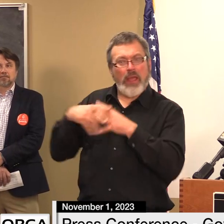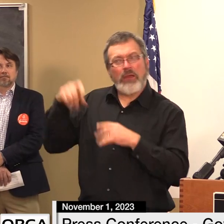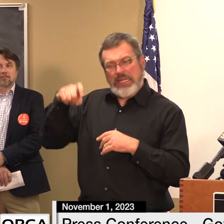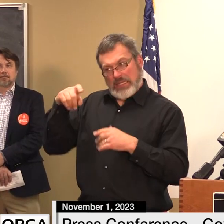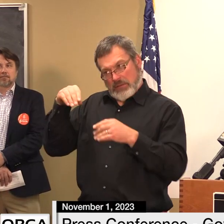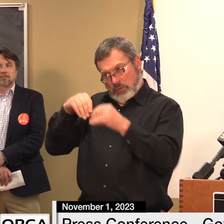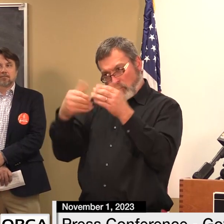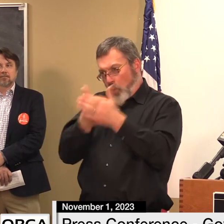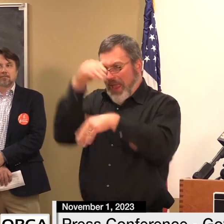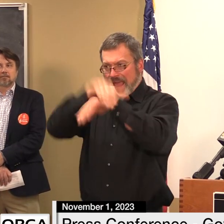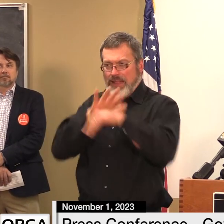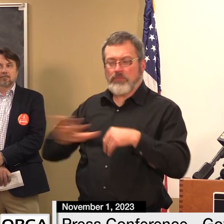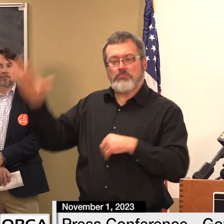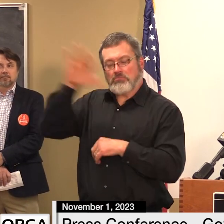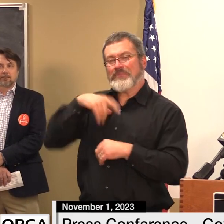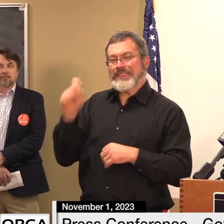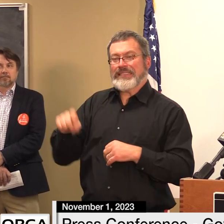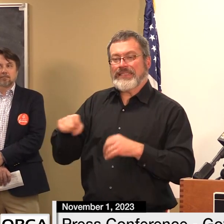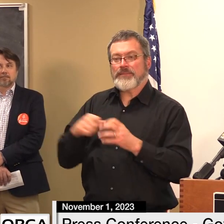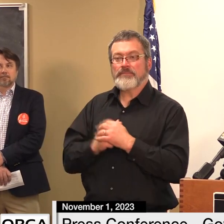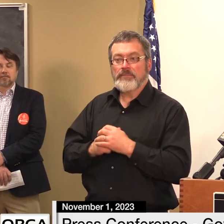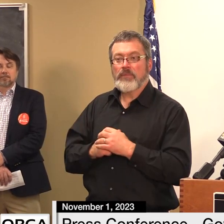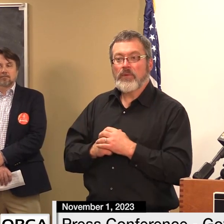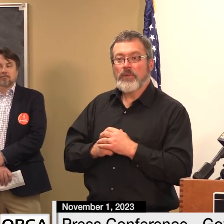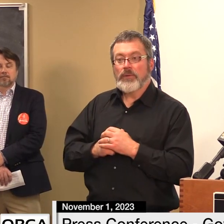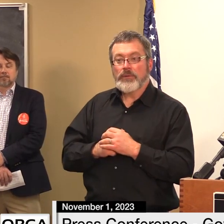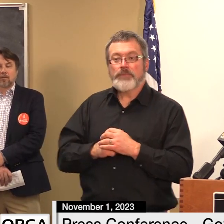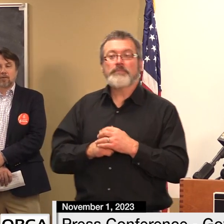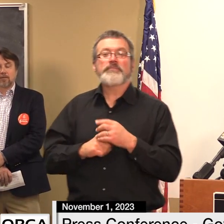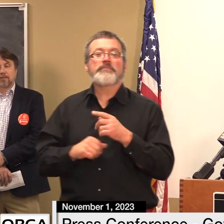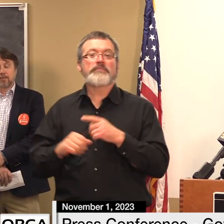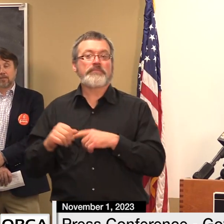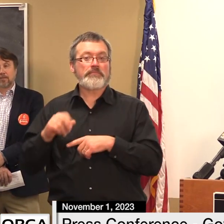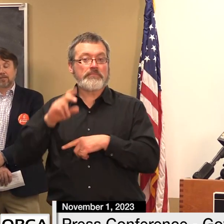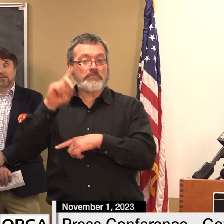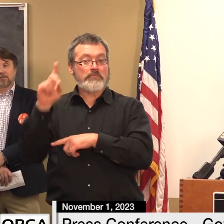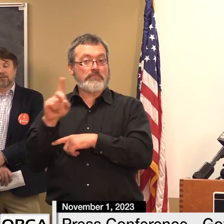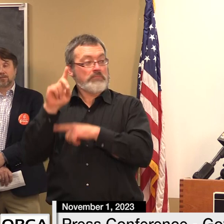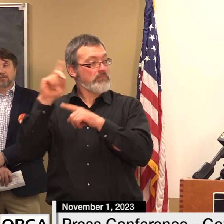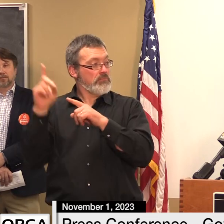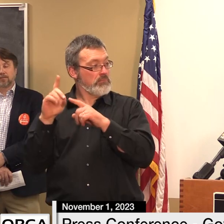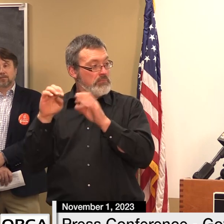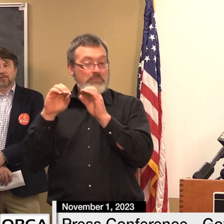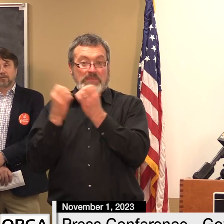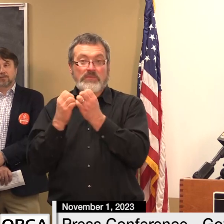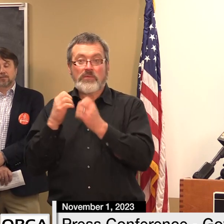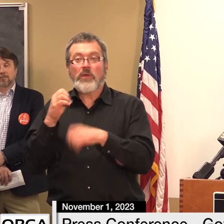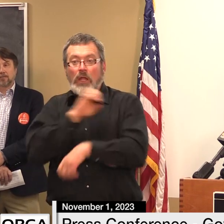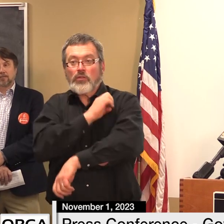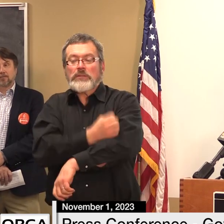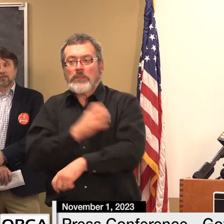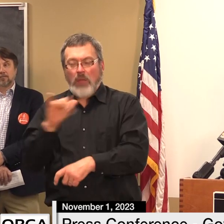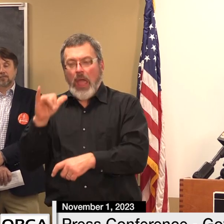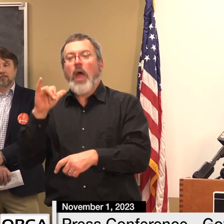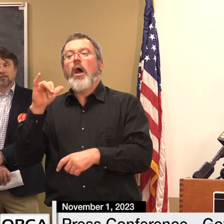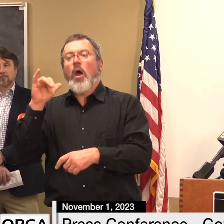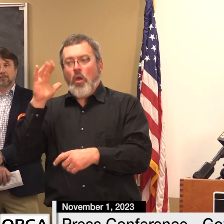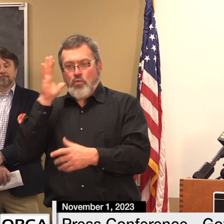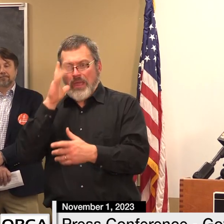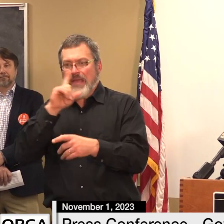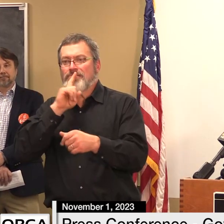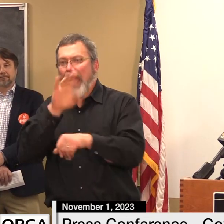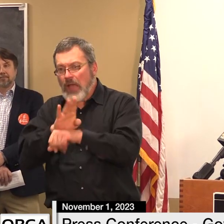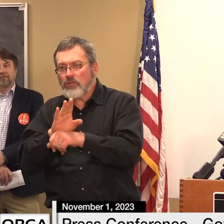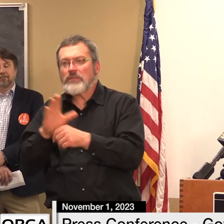Does the fact that the DOE is going to guarantee some purchase and that they're going to bury the lines